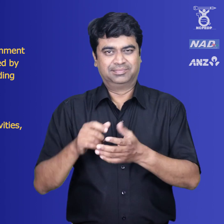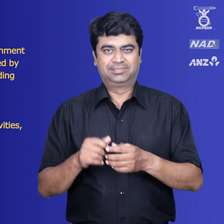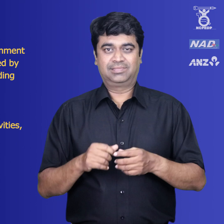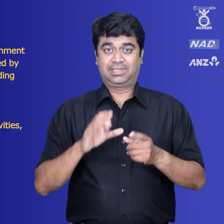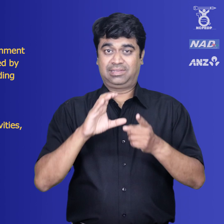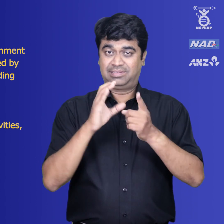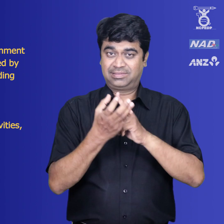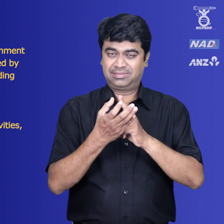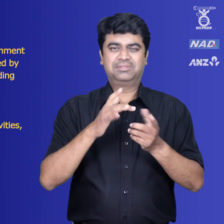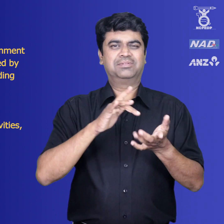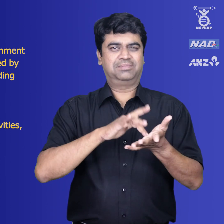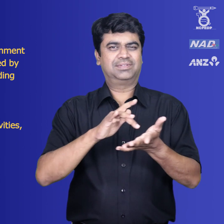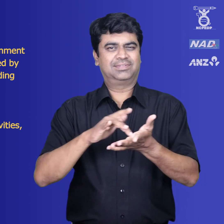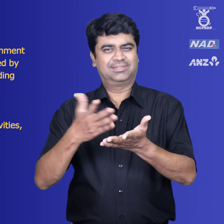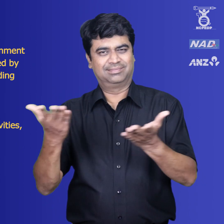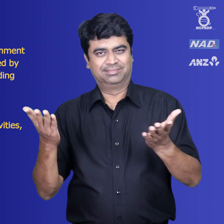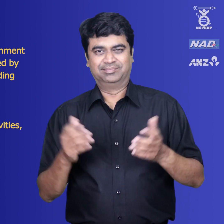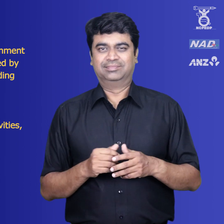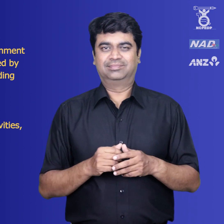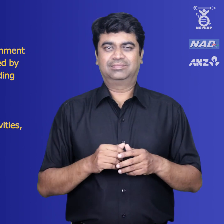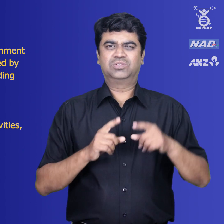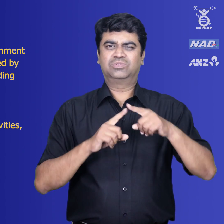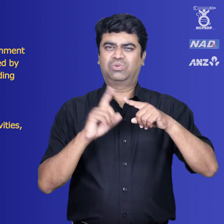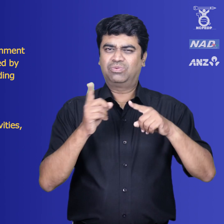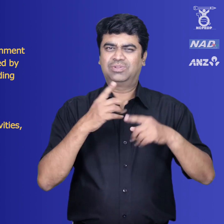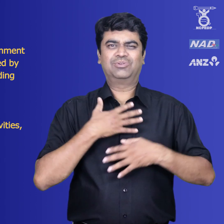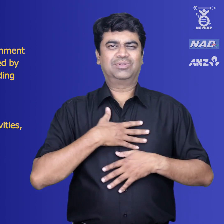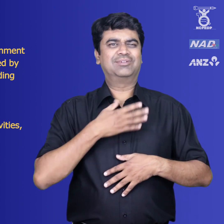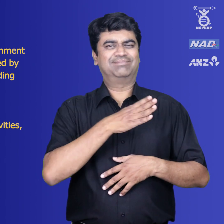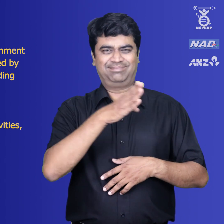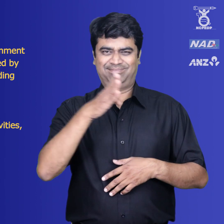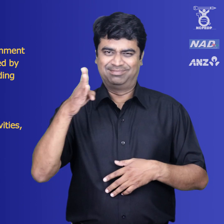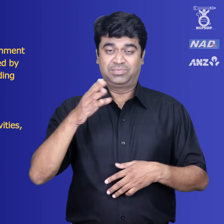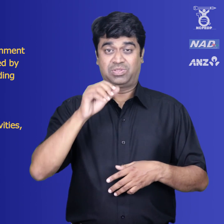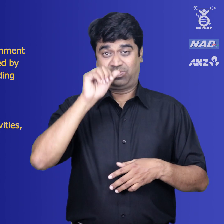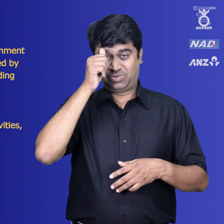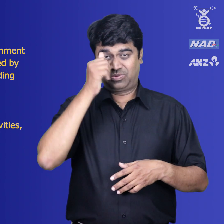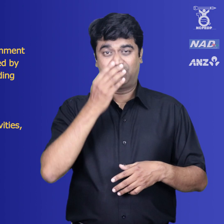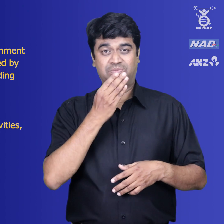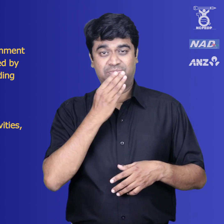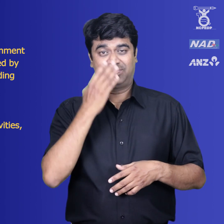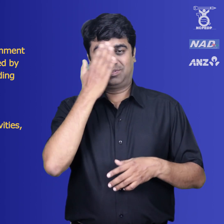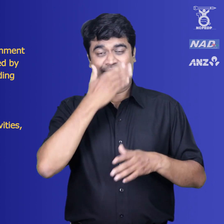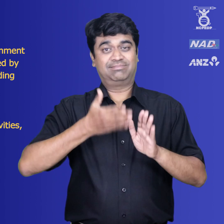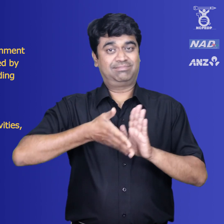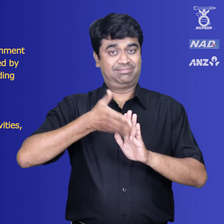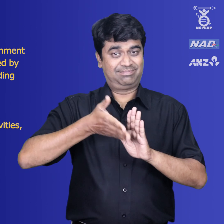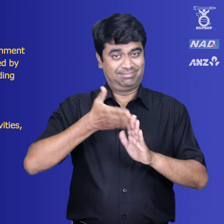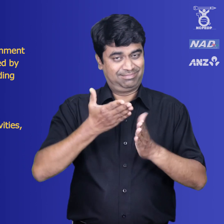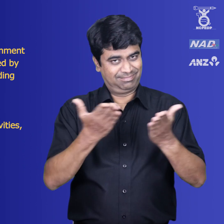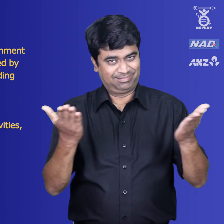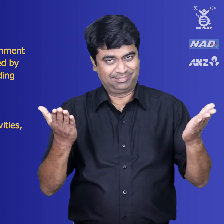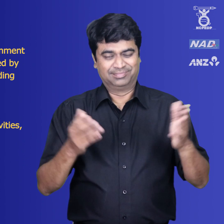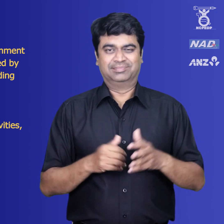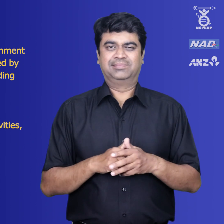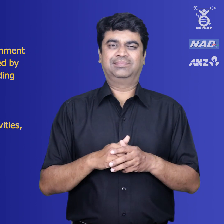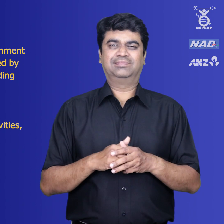commercial activities, public utilities, religious, cultural, leisure or